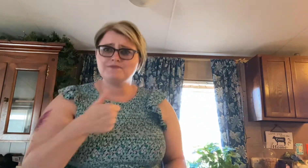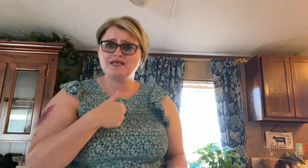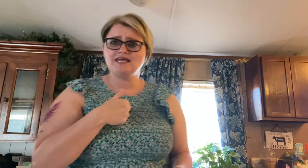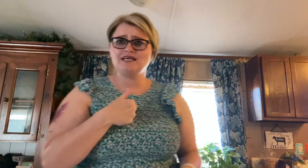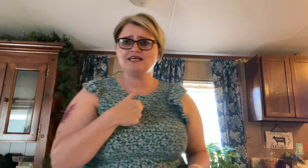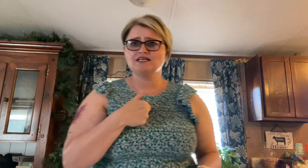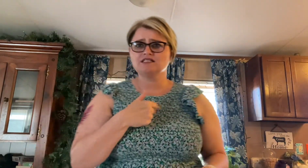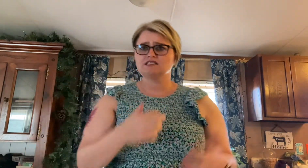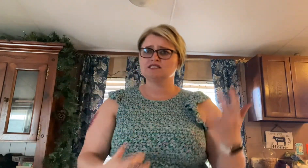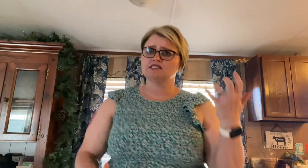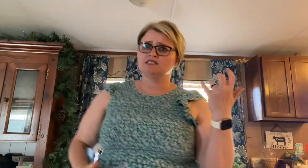me